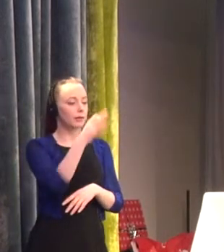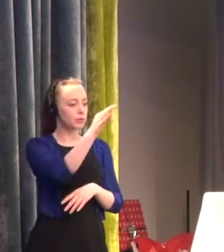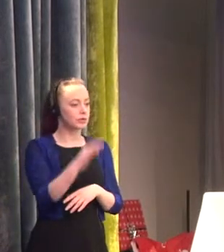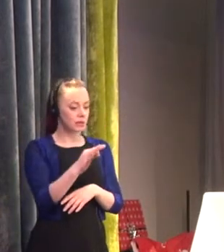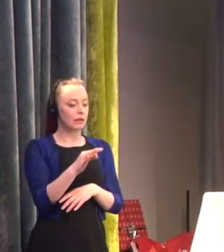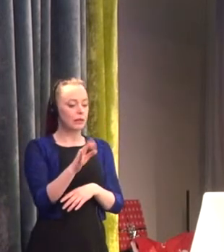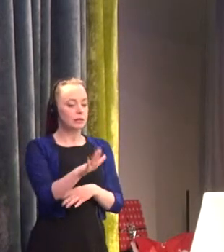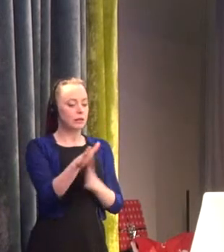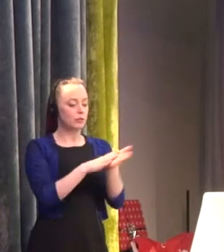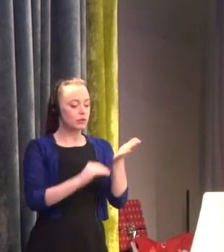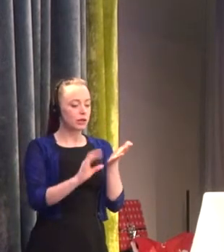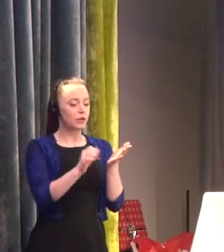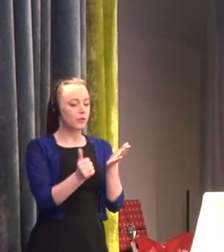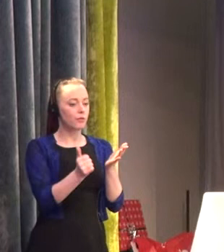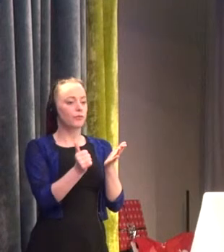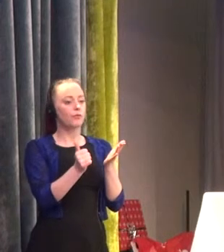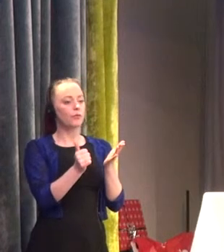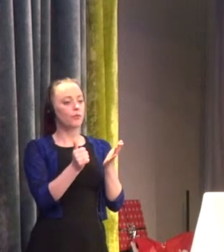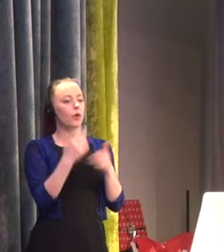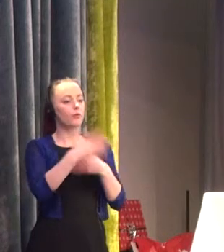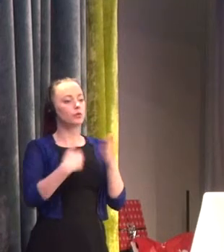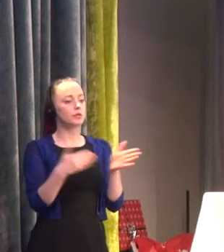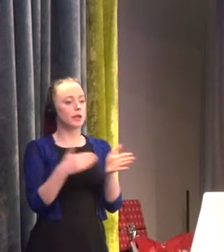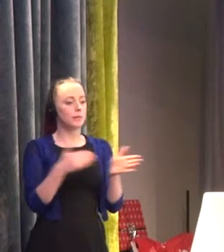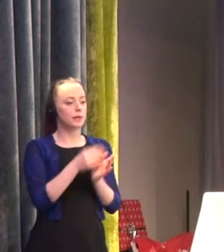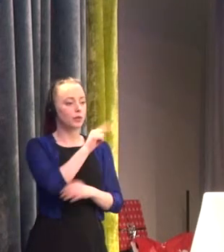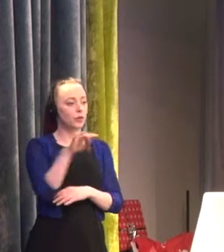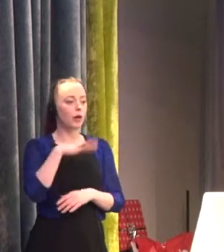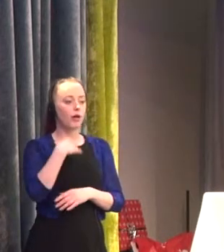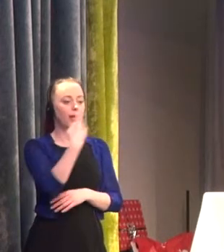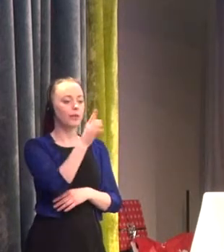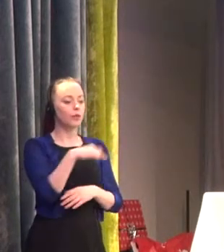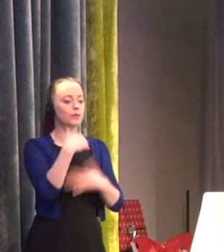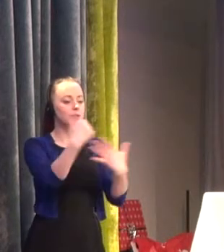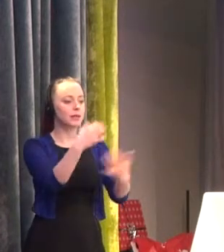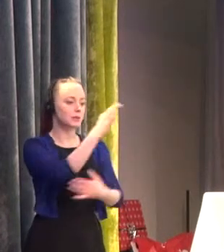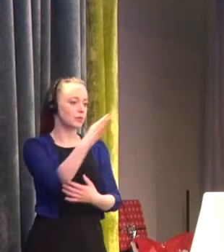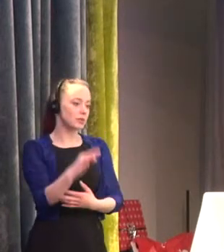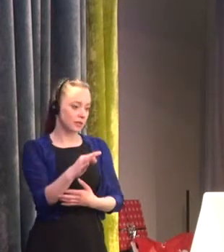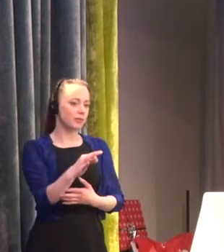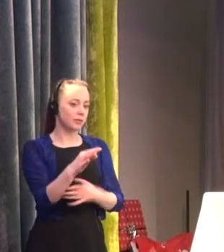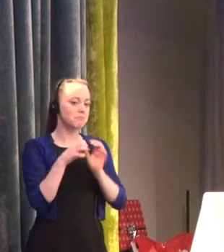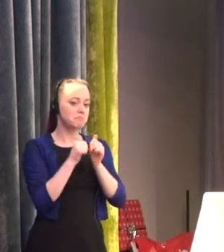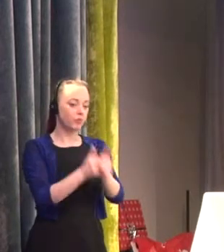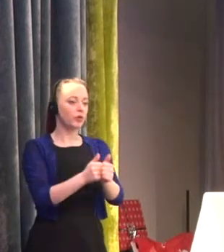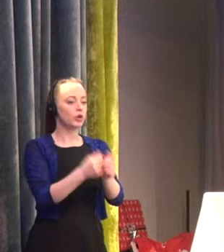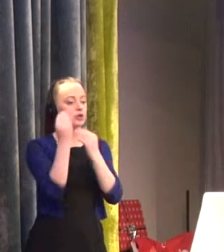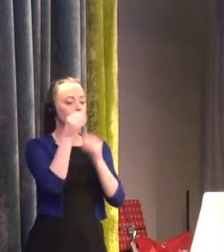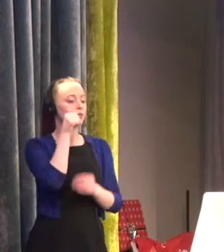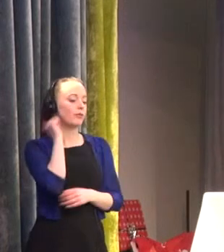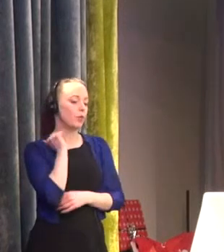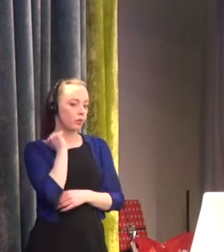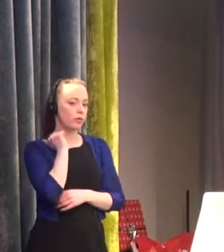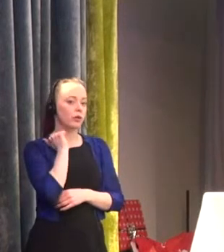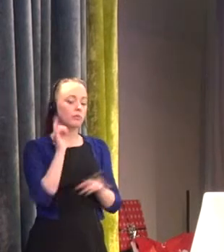the study that was issued last year, 1.6%. It's a huge challenge, but it's a huge opportunity. And the amount of good